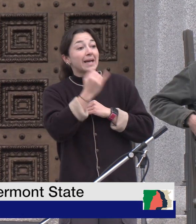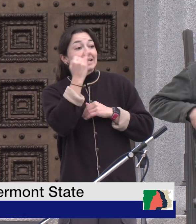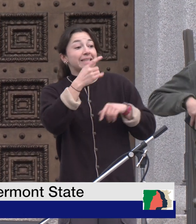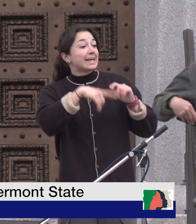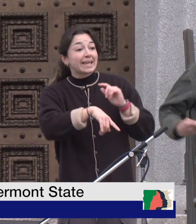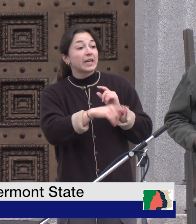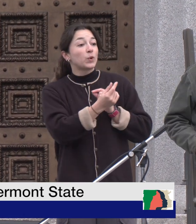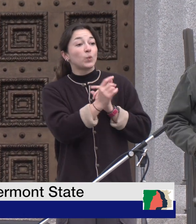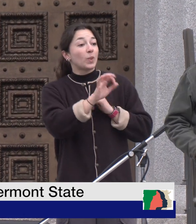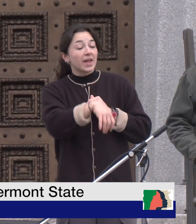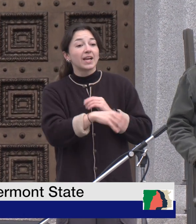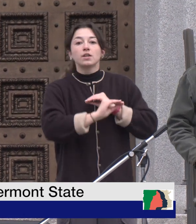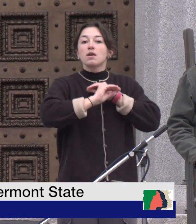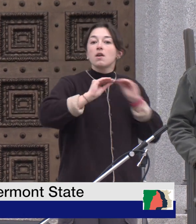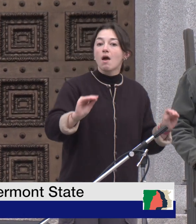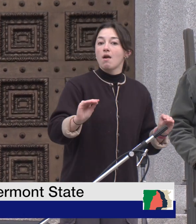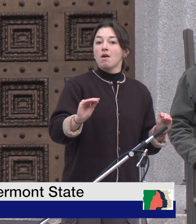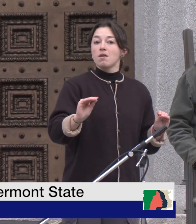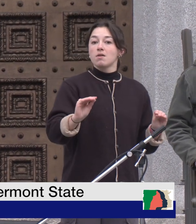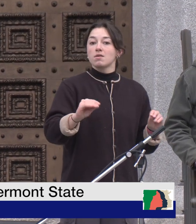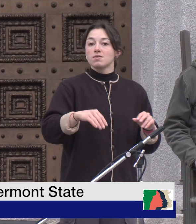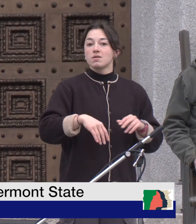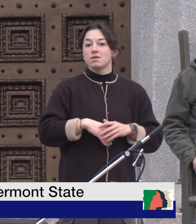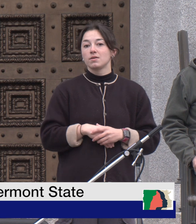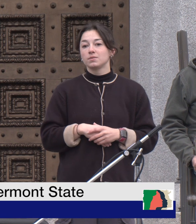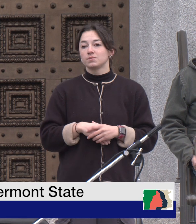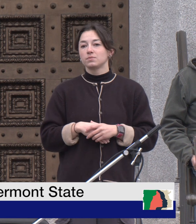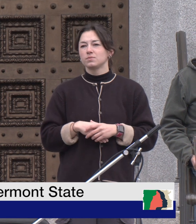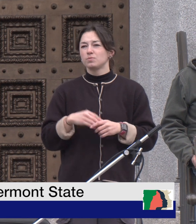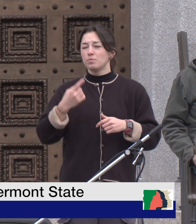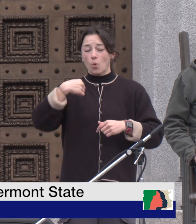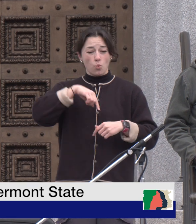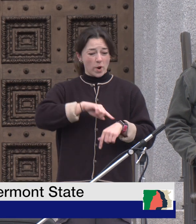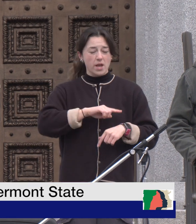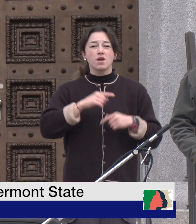crazy, straight to his face. But